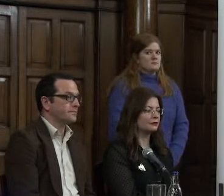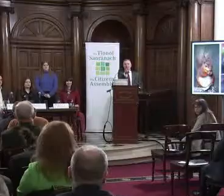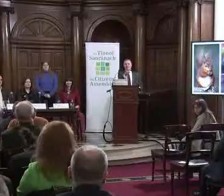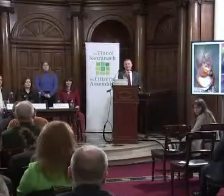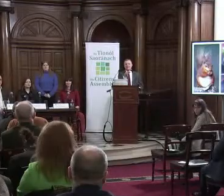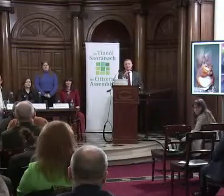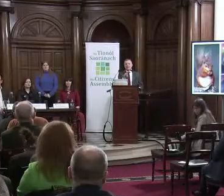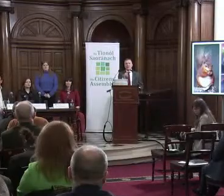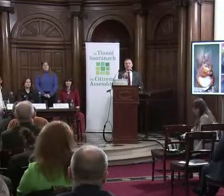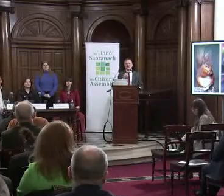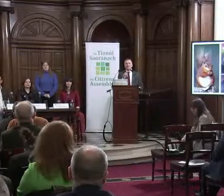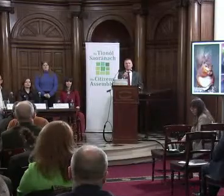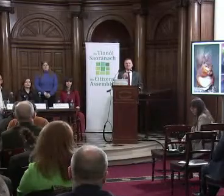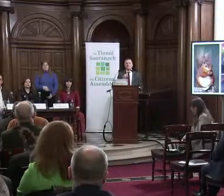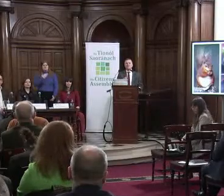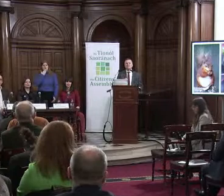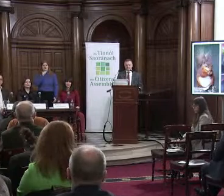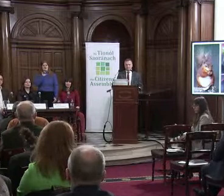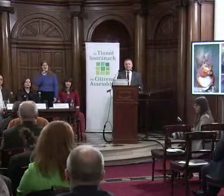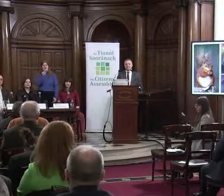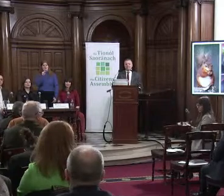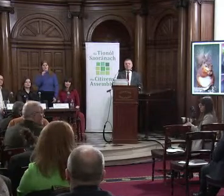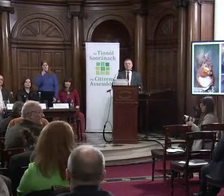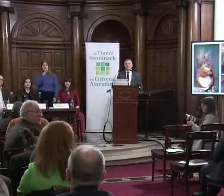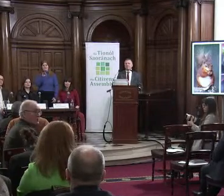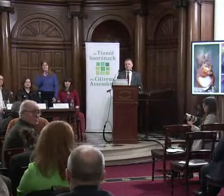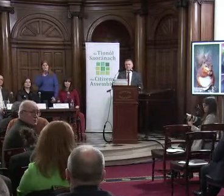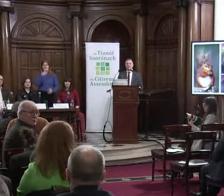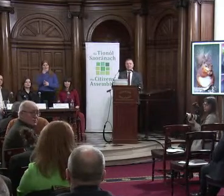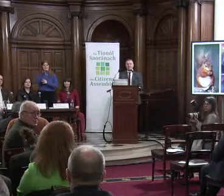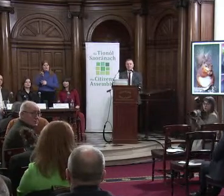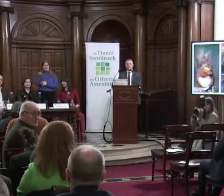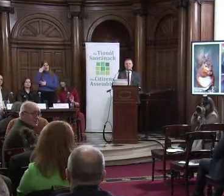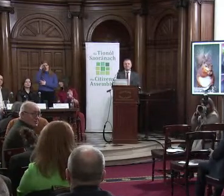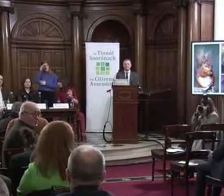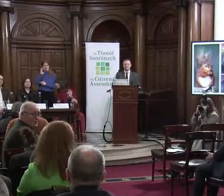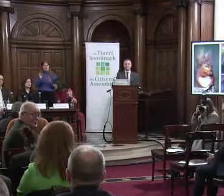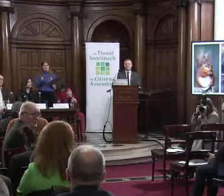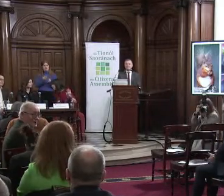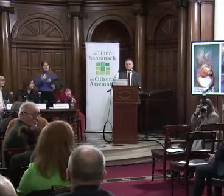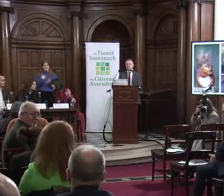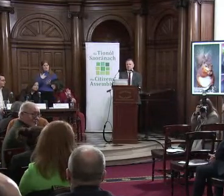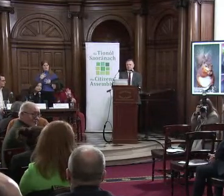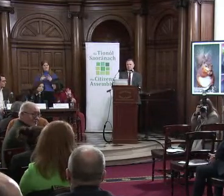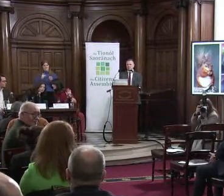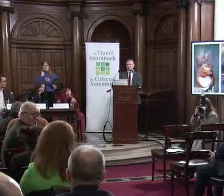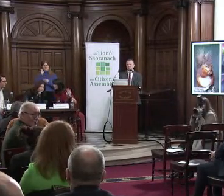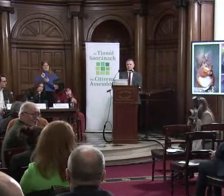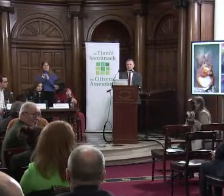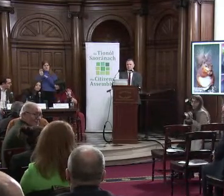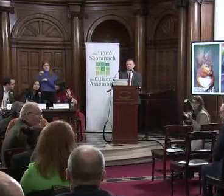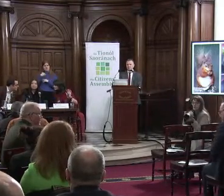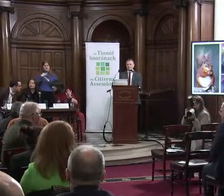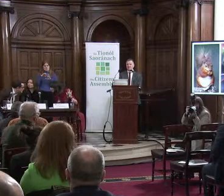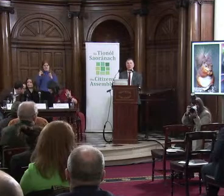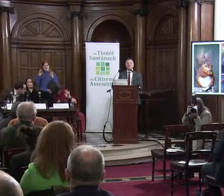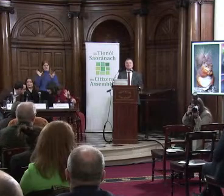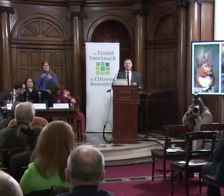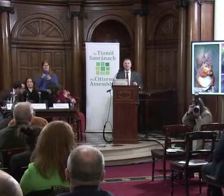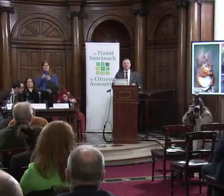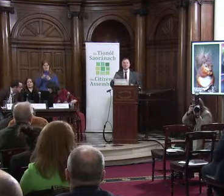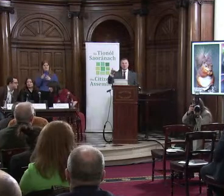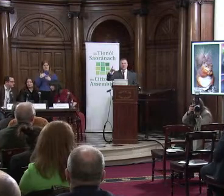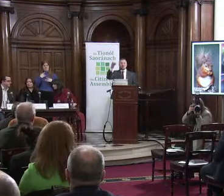Okay. Thank you. Alan Moore from Hedgerows Ireland Group. We made a submission to the Assembly, and